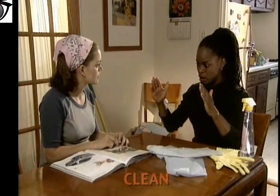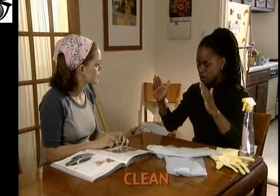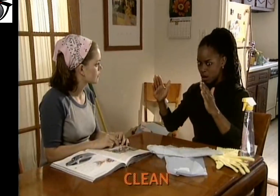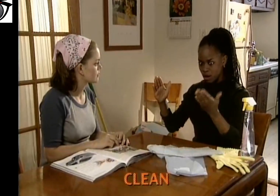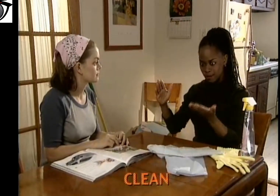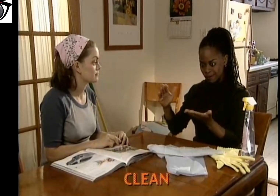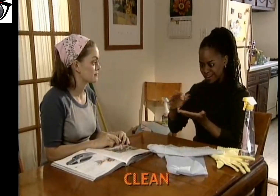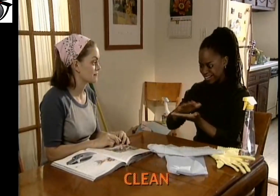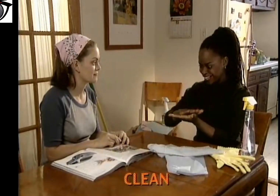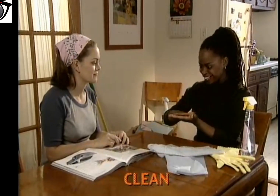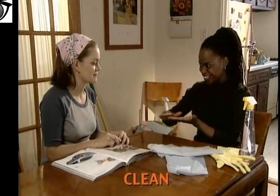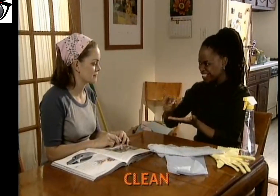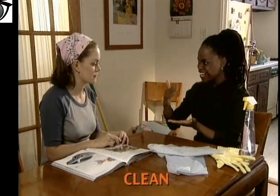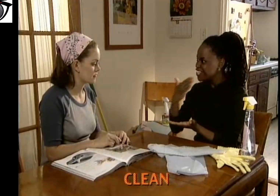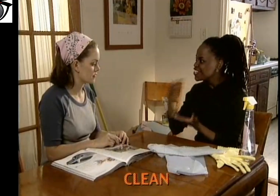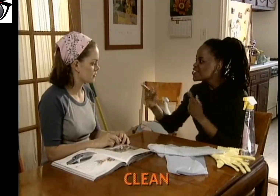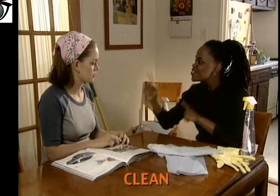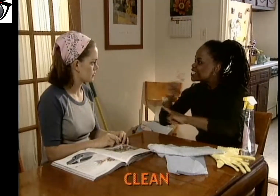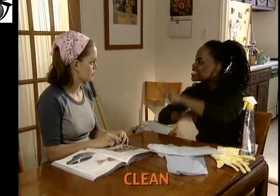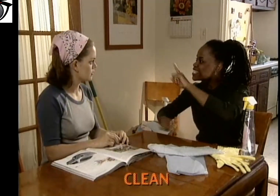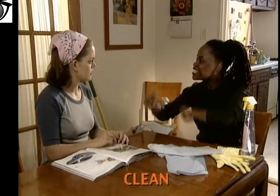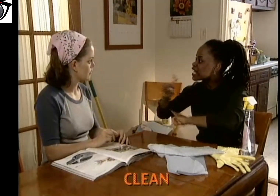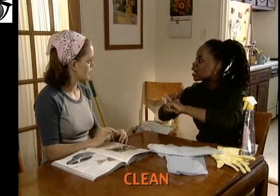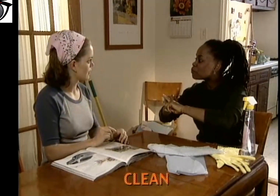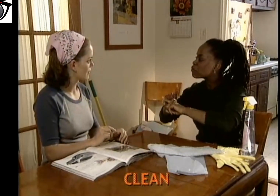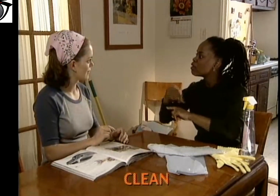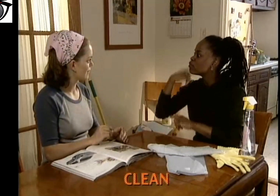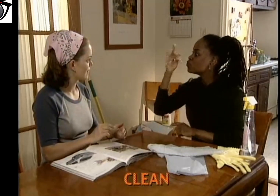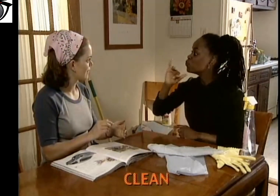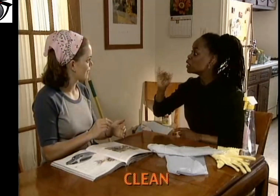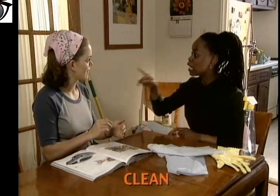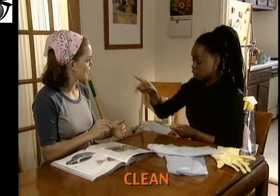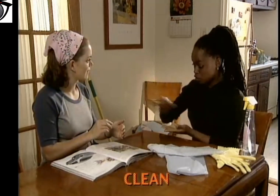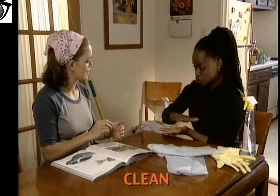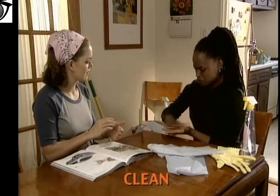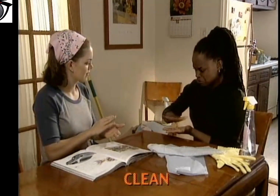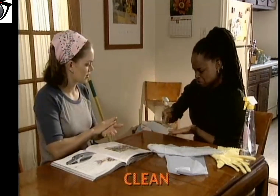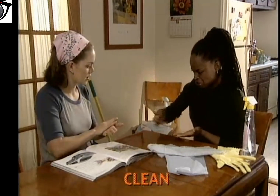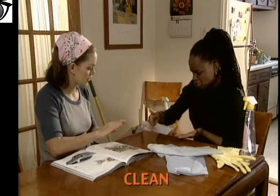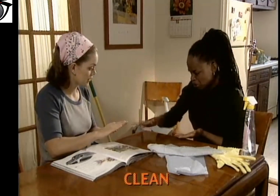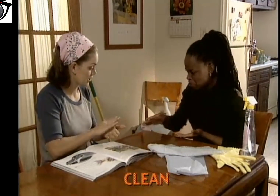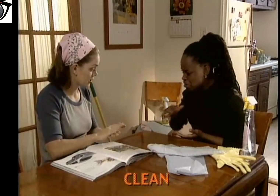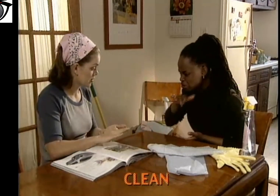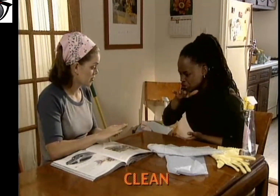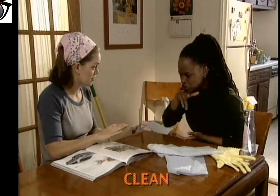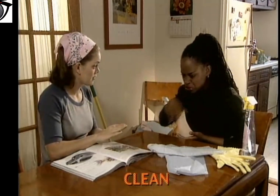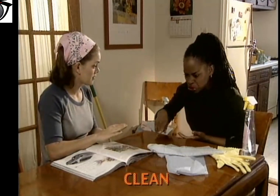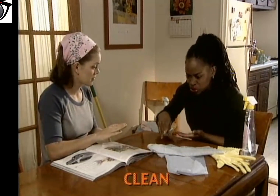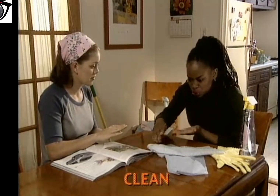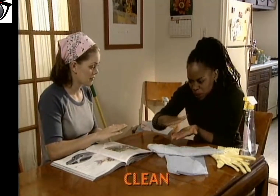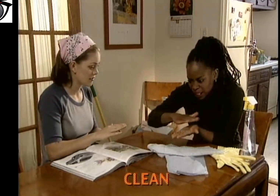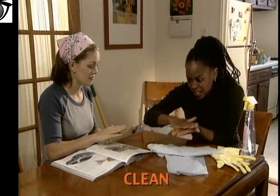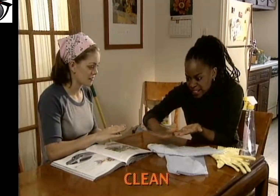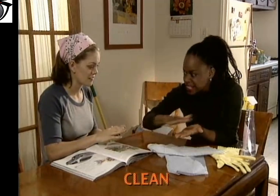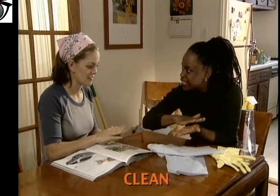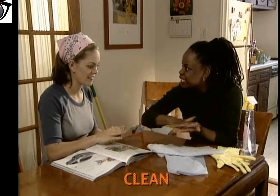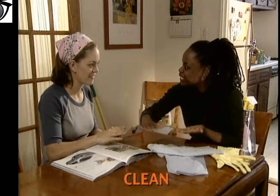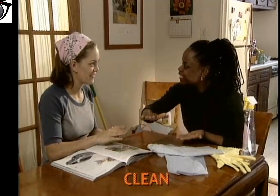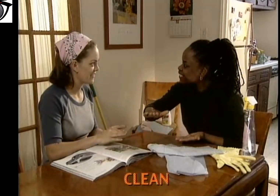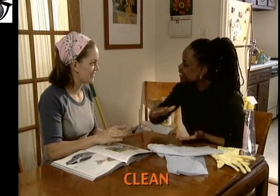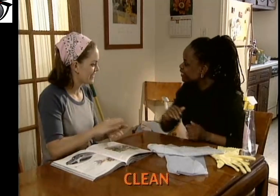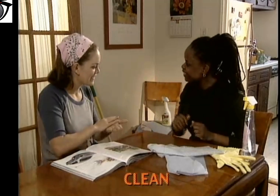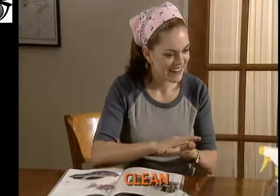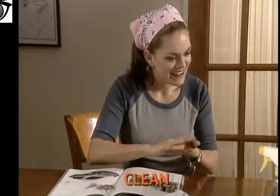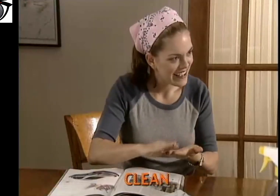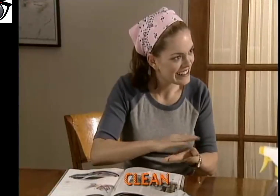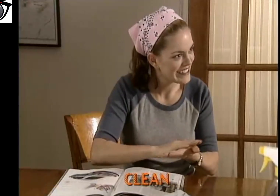better clean the house. Oh, that's a good sign. Clean. It looks like you're brushing away the dirt.